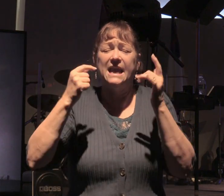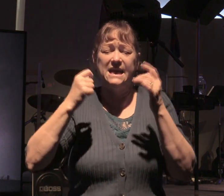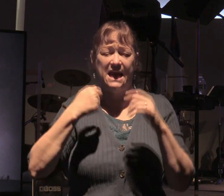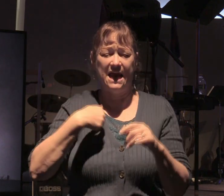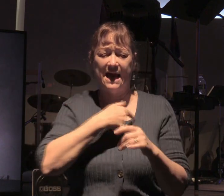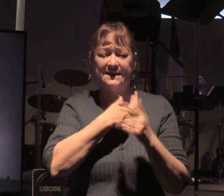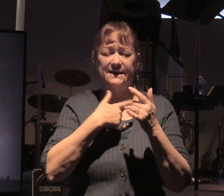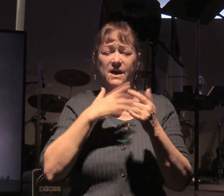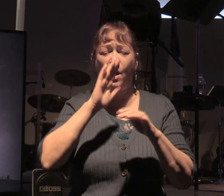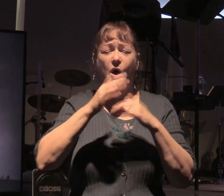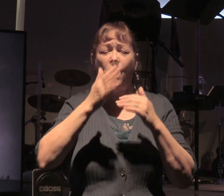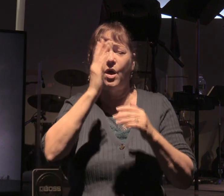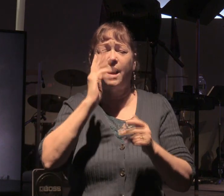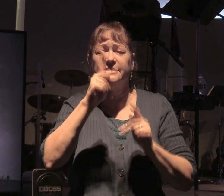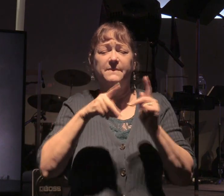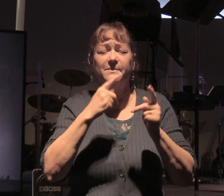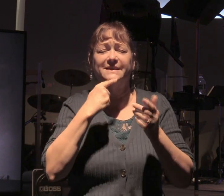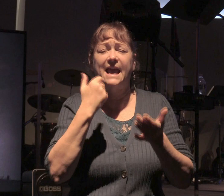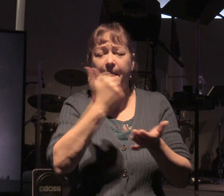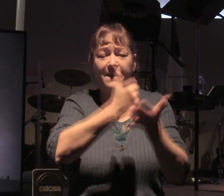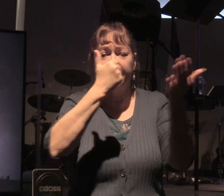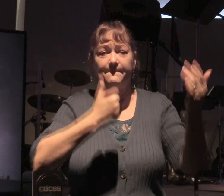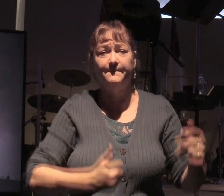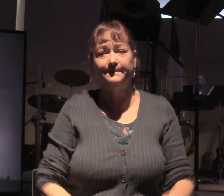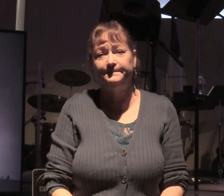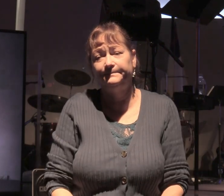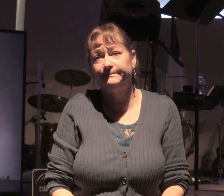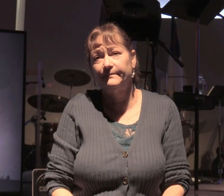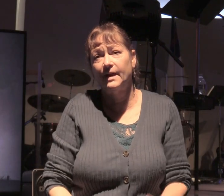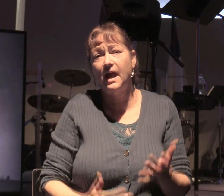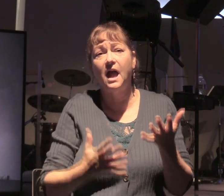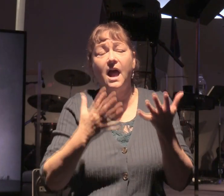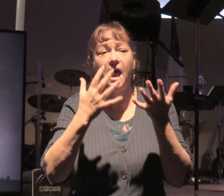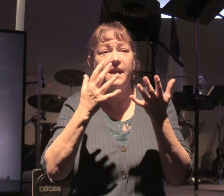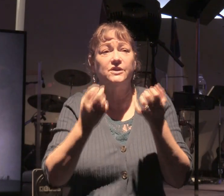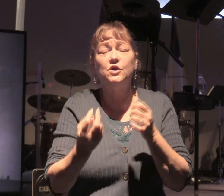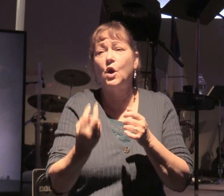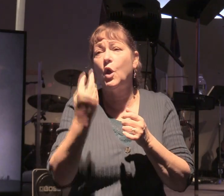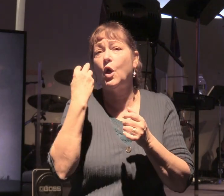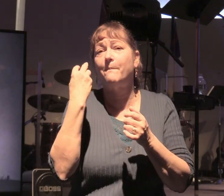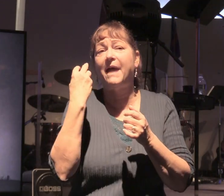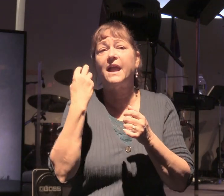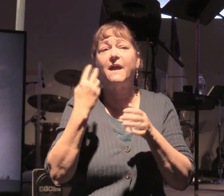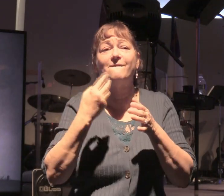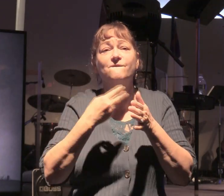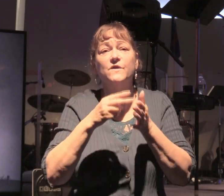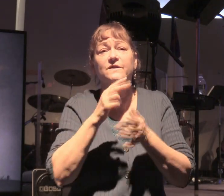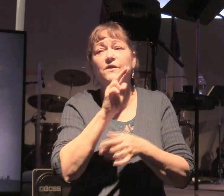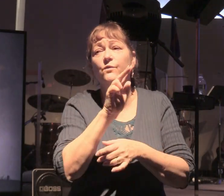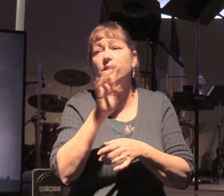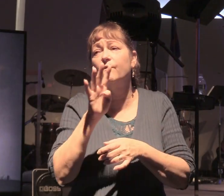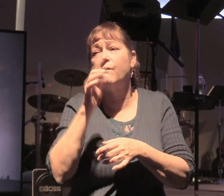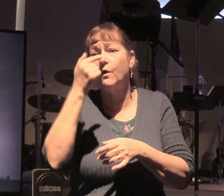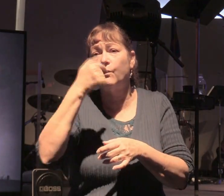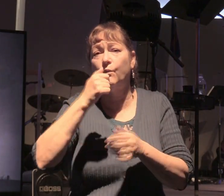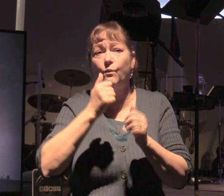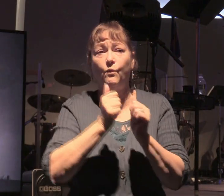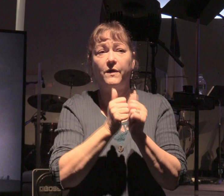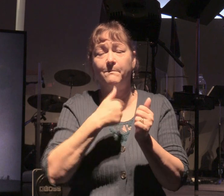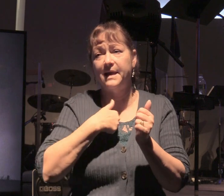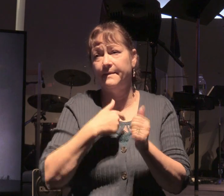say, amen. Amen. I need you to look back at verses 3 and 4 again with me. Would you please do